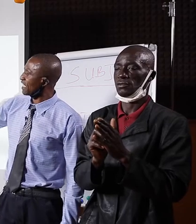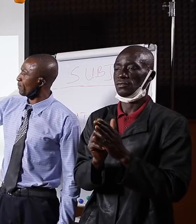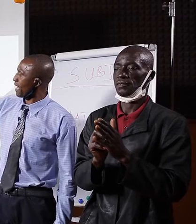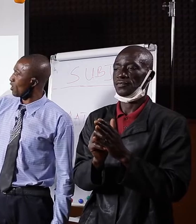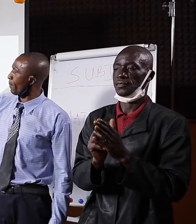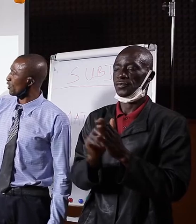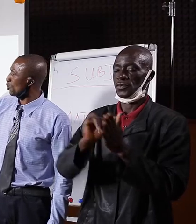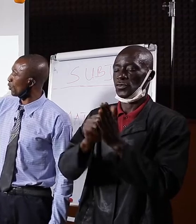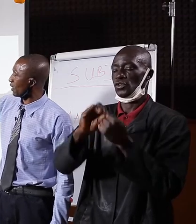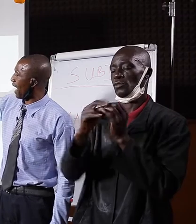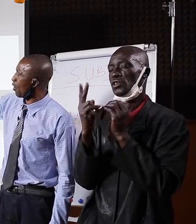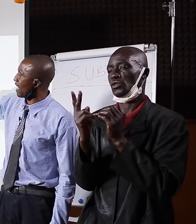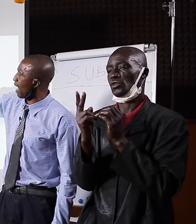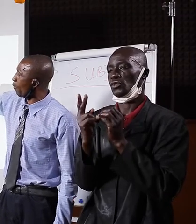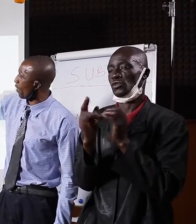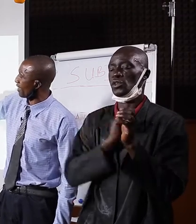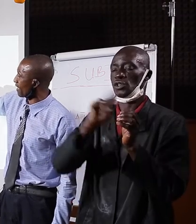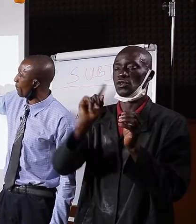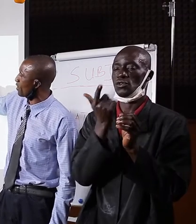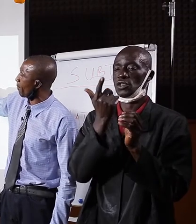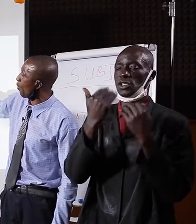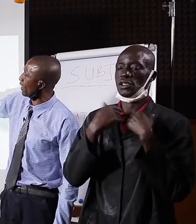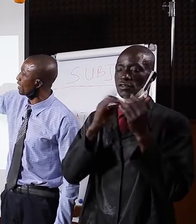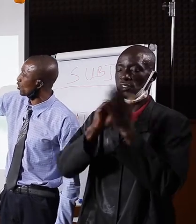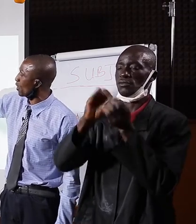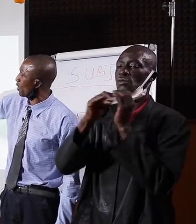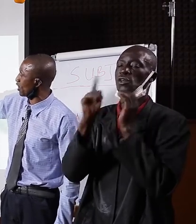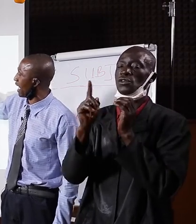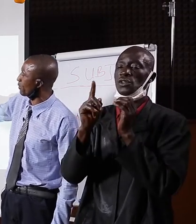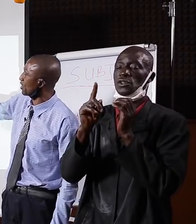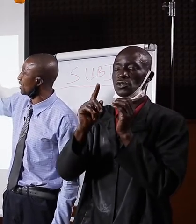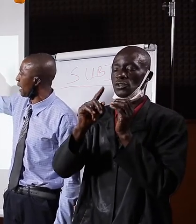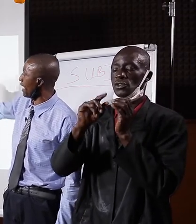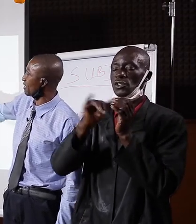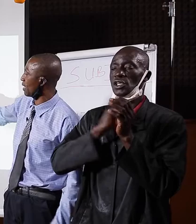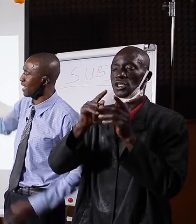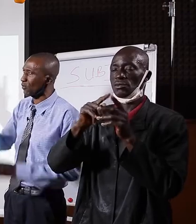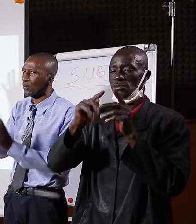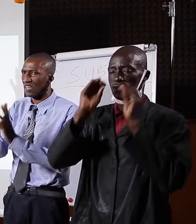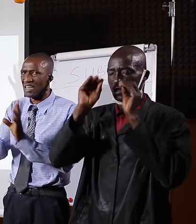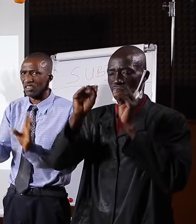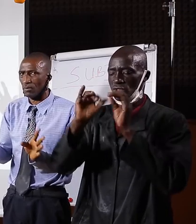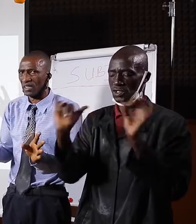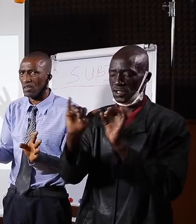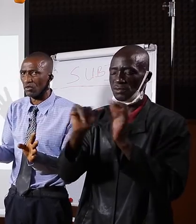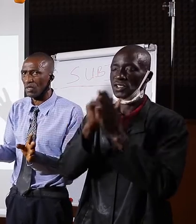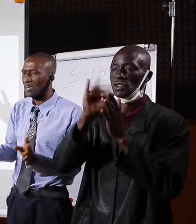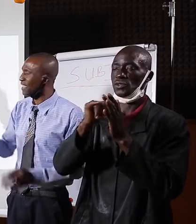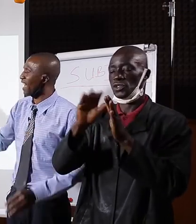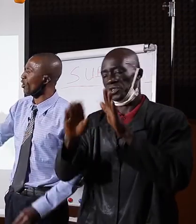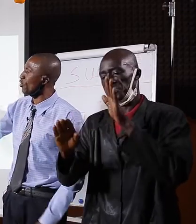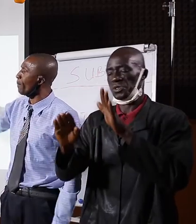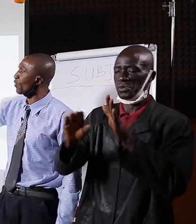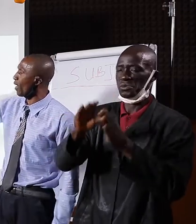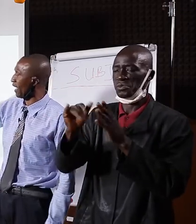Please, this very number 2, I only have example number 1. These two equations, I'm treating them as the same. That's why we say they are simultaneous.